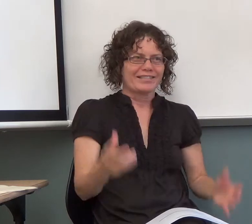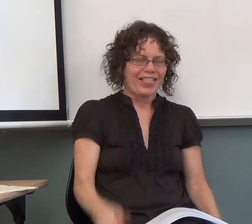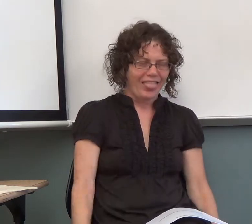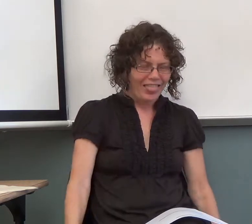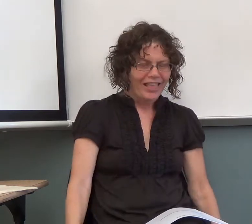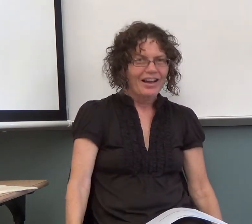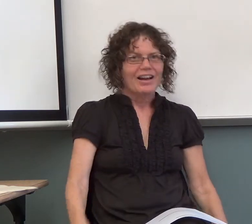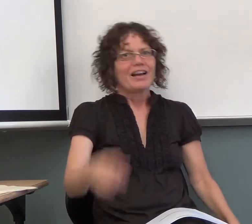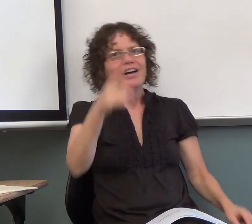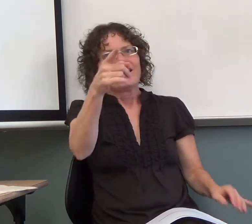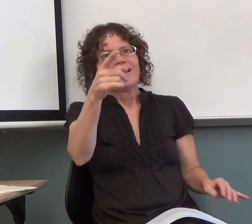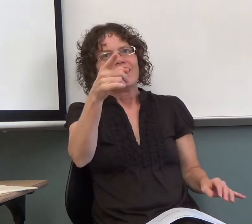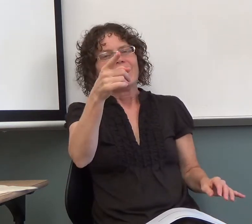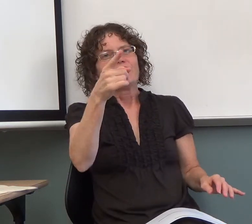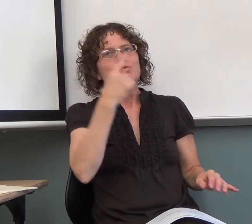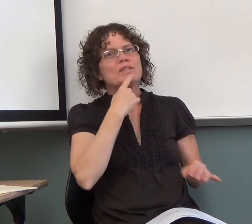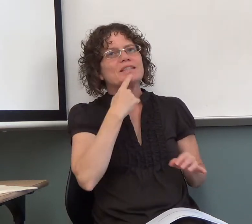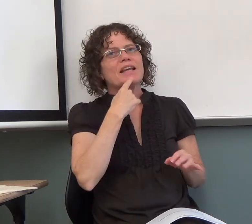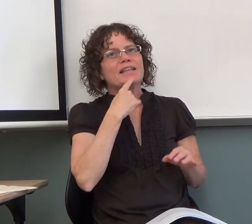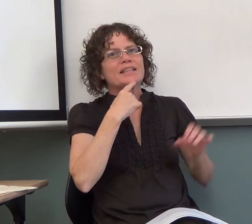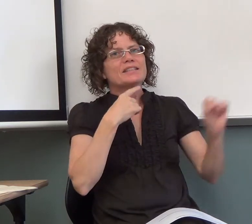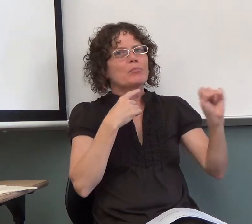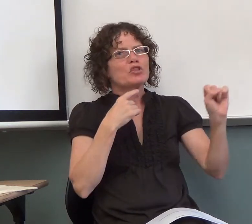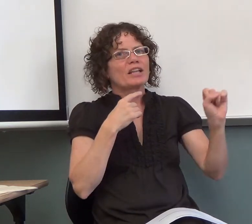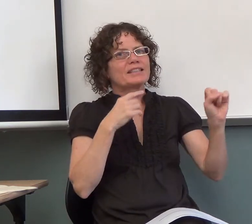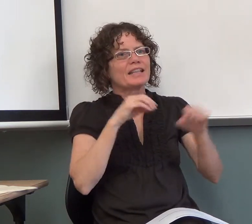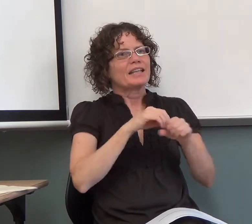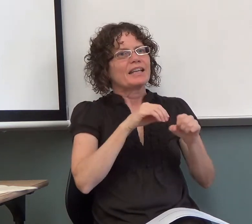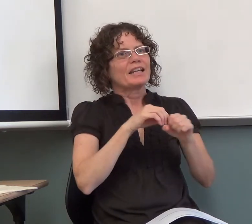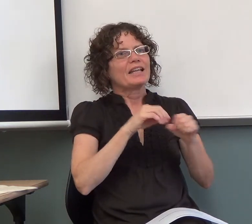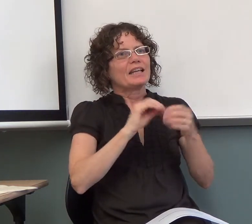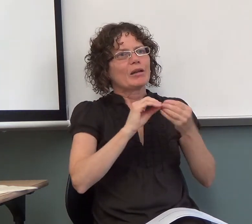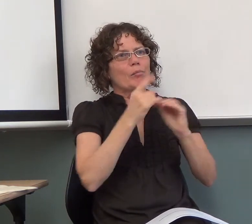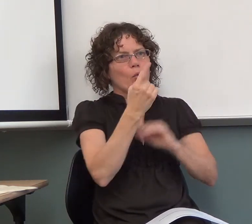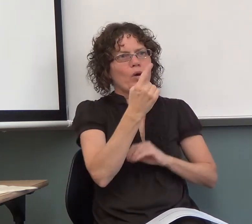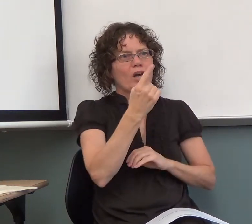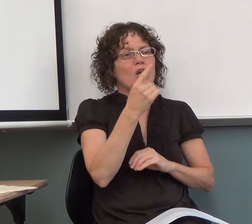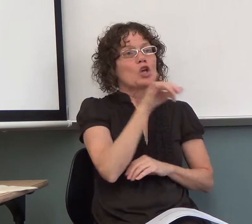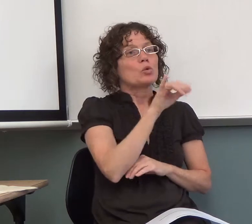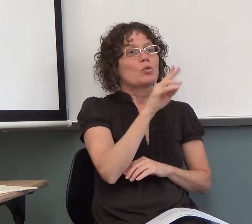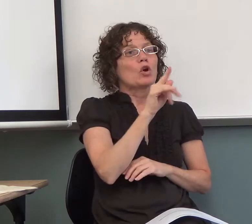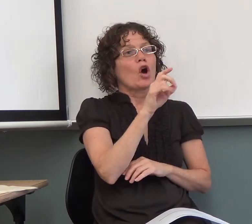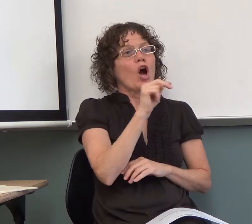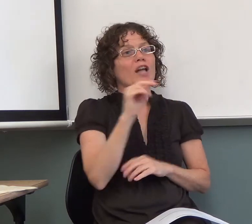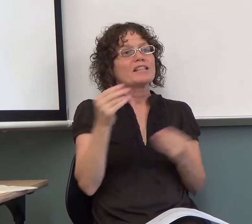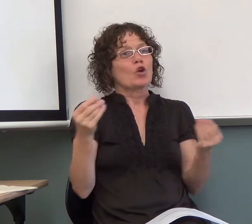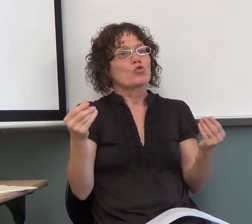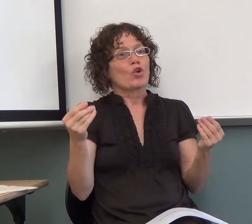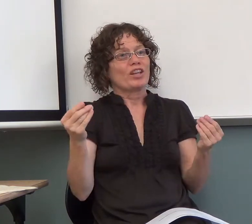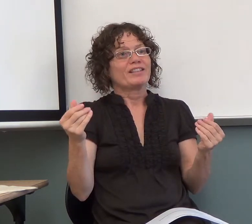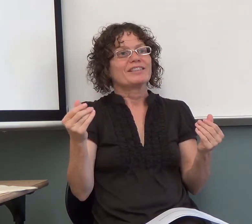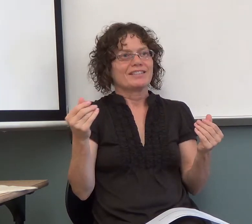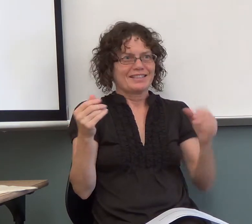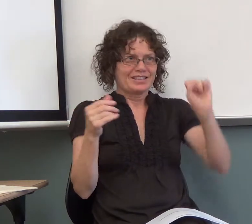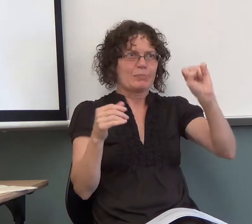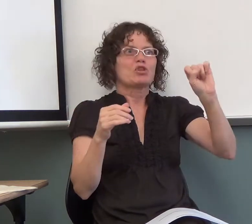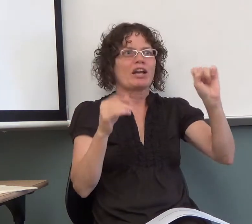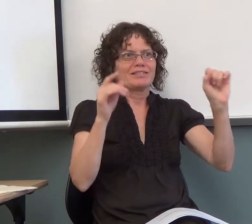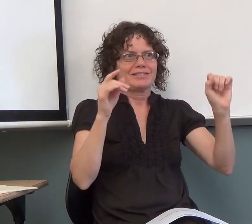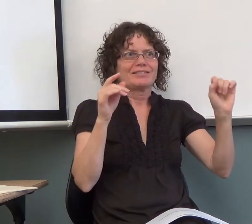say what it was in number one. What's the subject? Yukon Territory? Thank you very much. Yukon Territory and Canada. Don't forget to mark the subject For the and the nouns. So let's